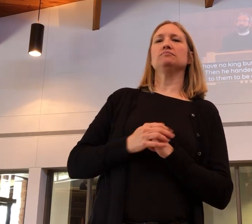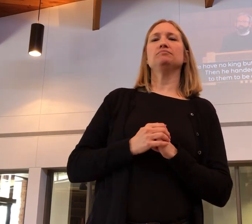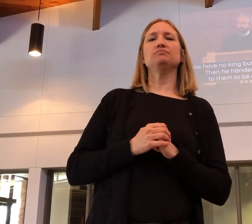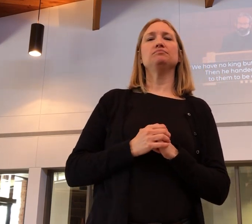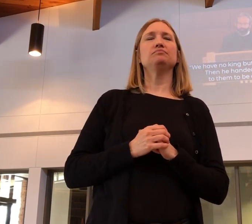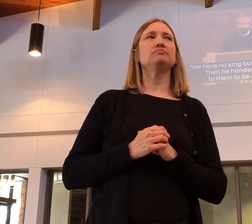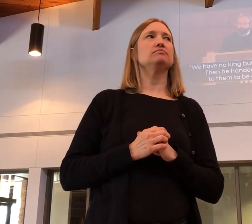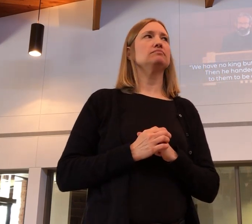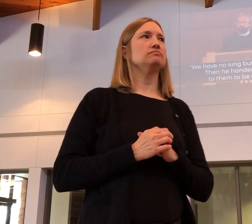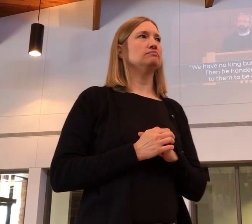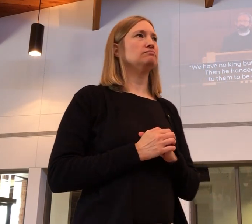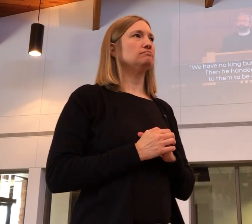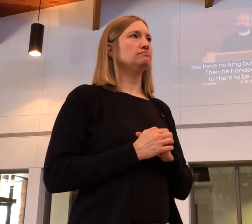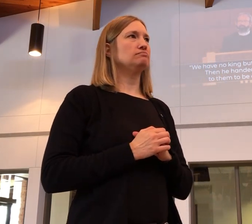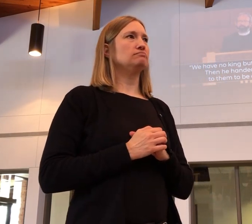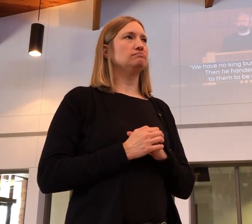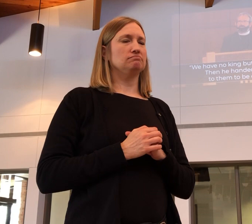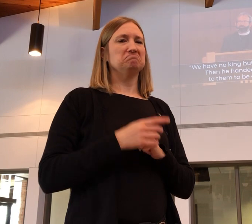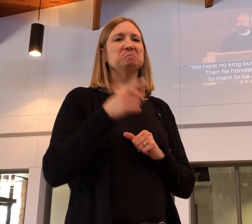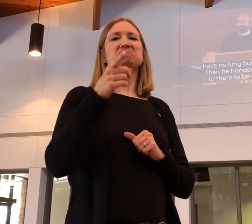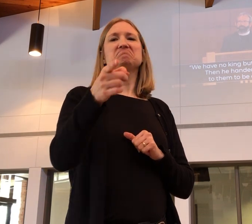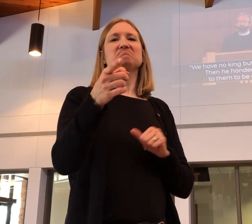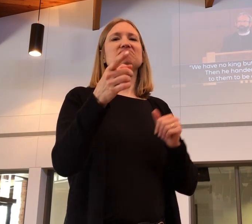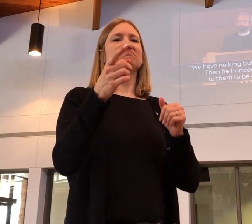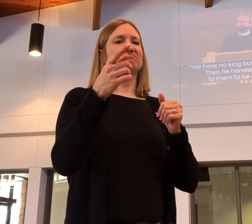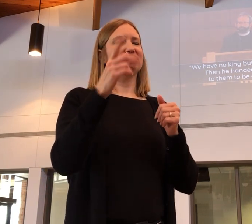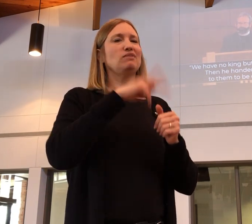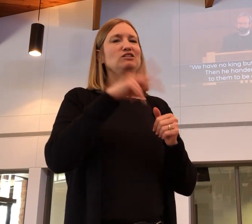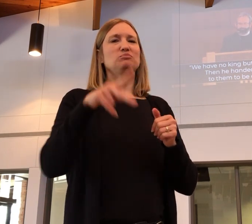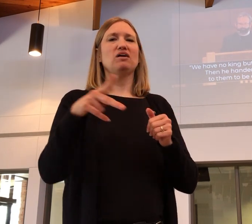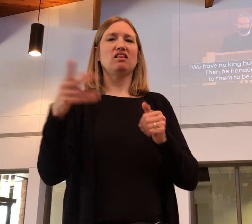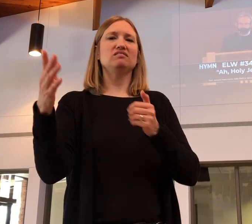Then he handed him over to be crucified.